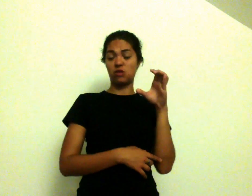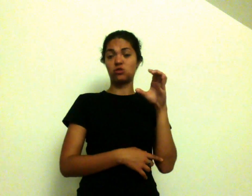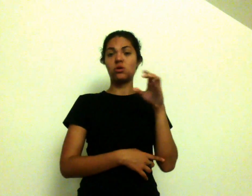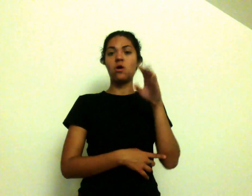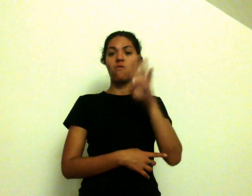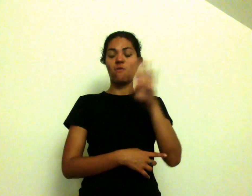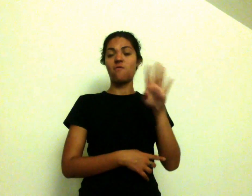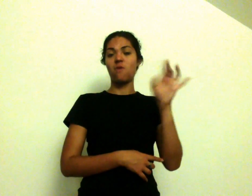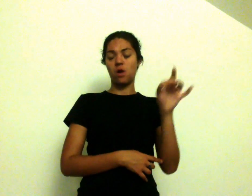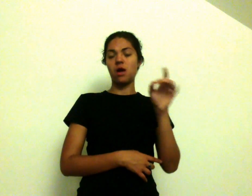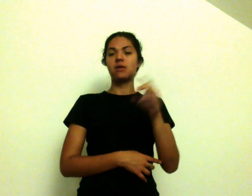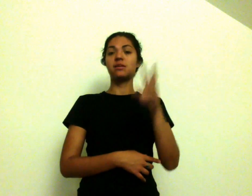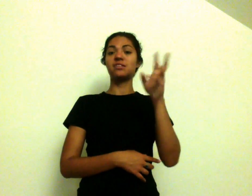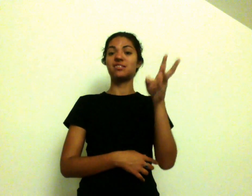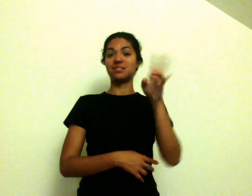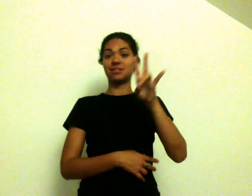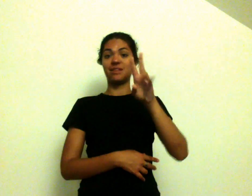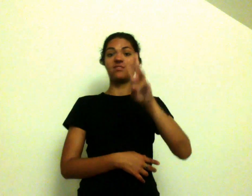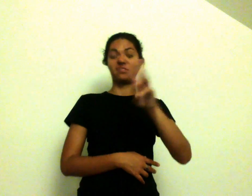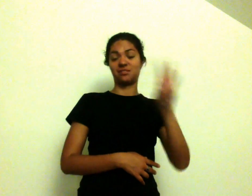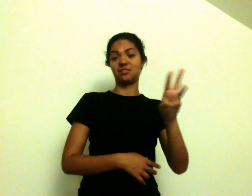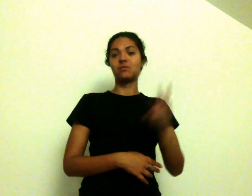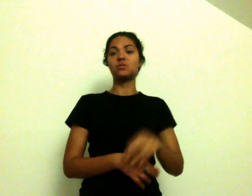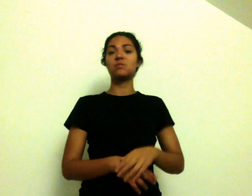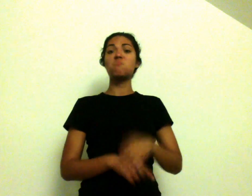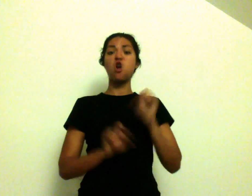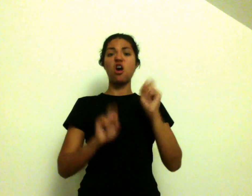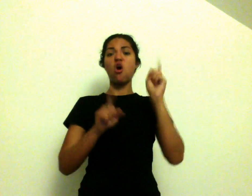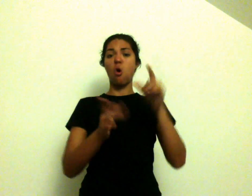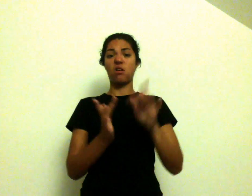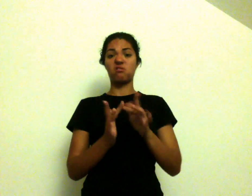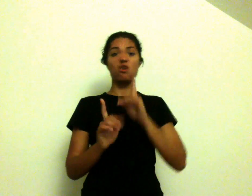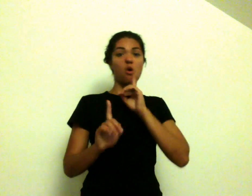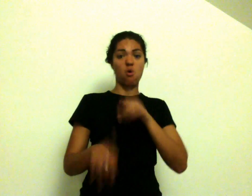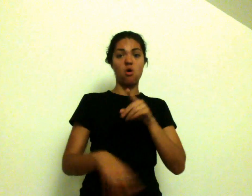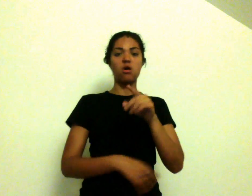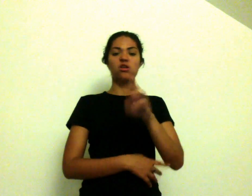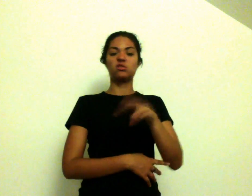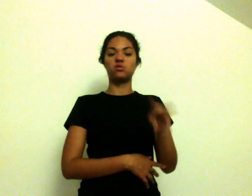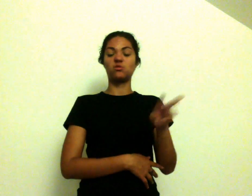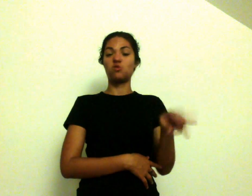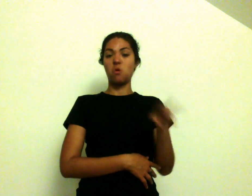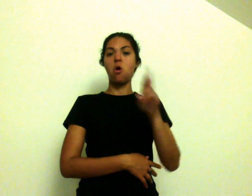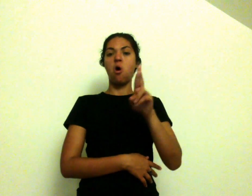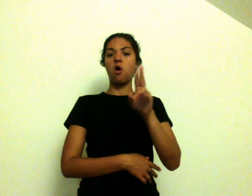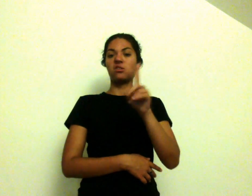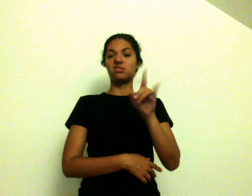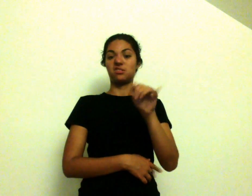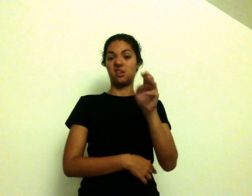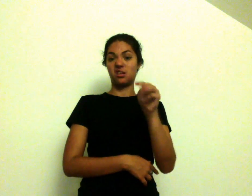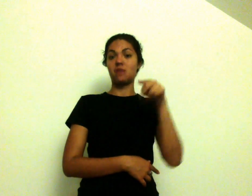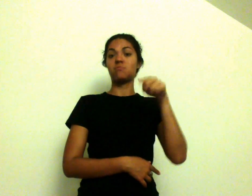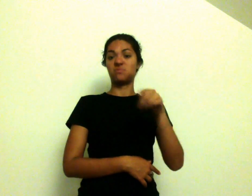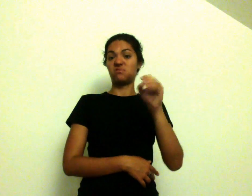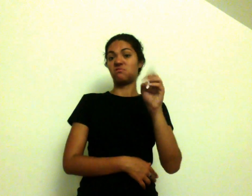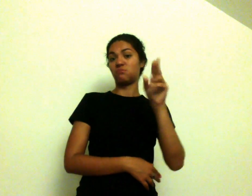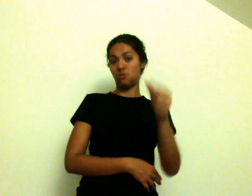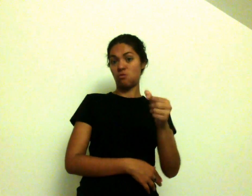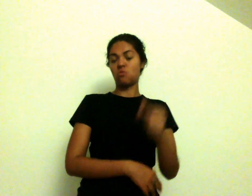www.rzim.org. People are interested in having a spiritual life, but treat faith more like an a la carte menu at a restaurant, choosing